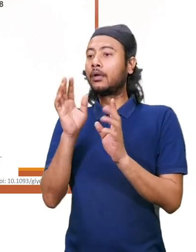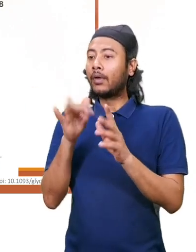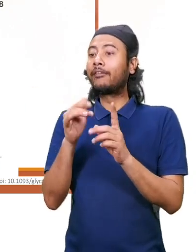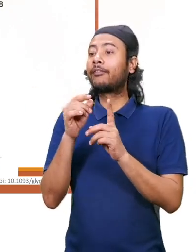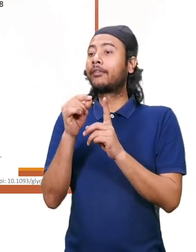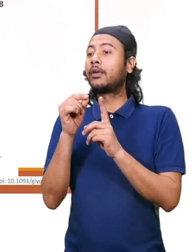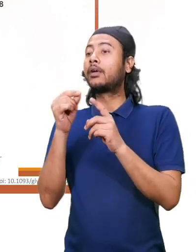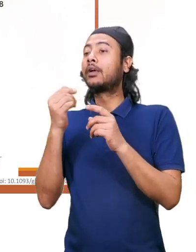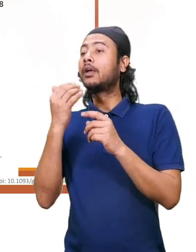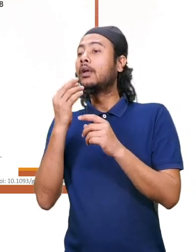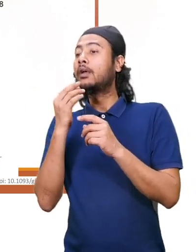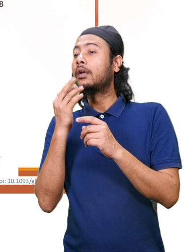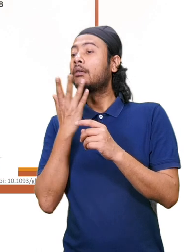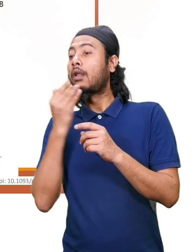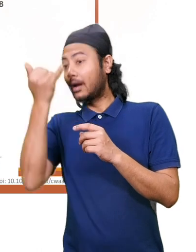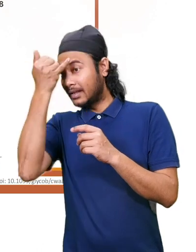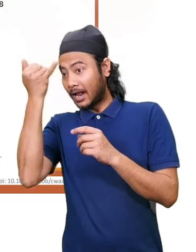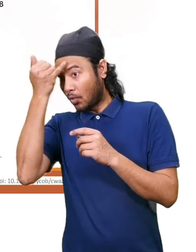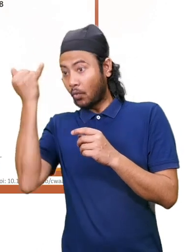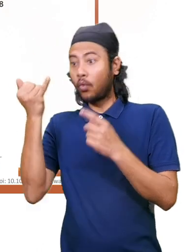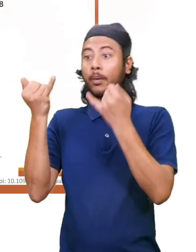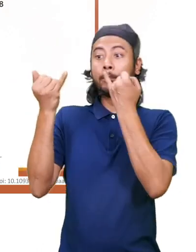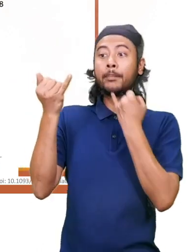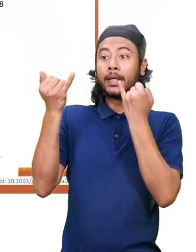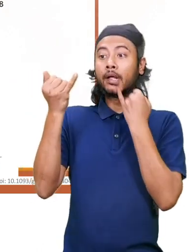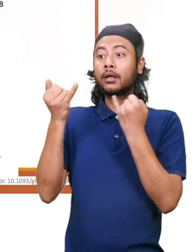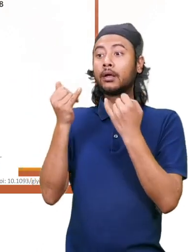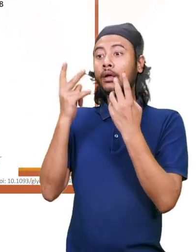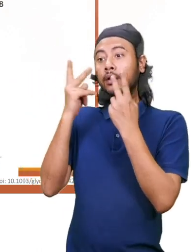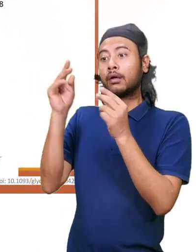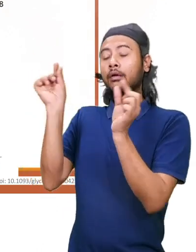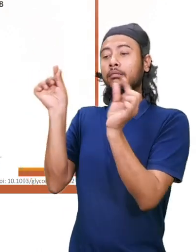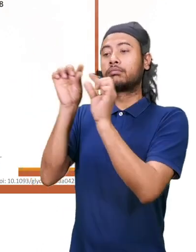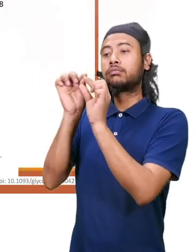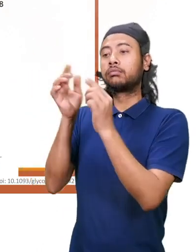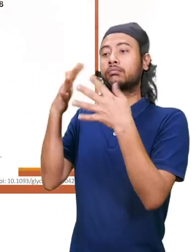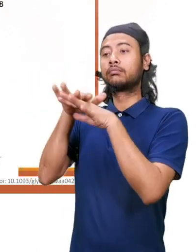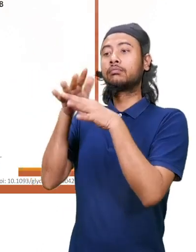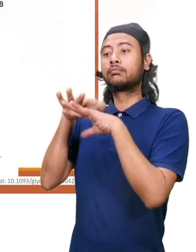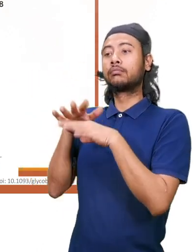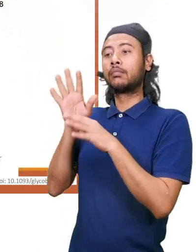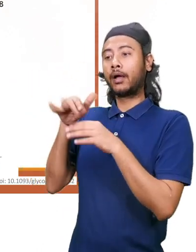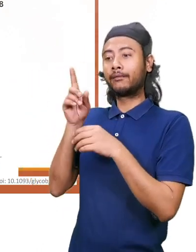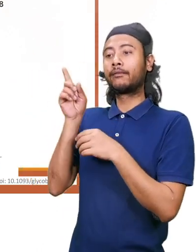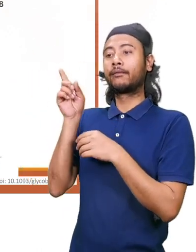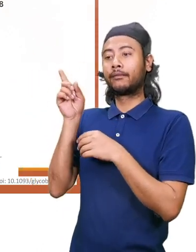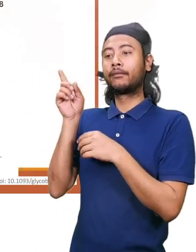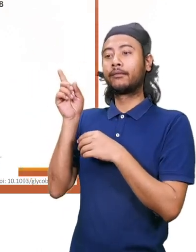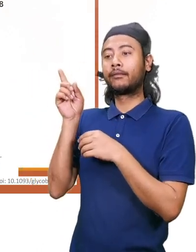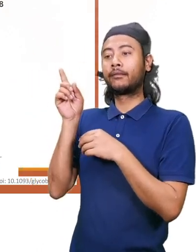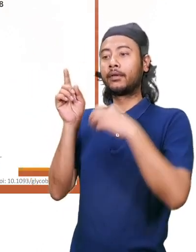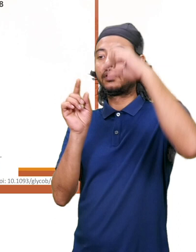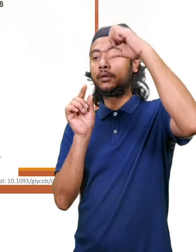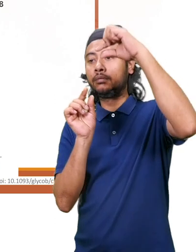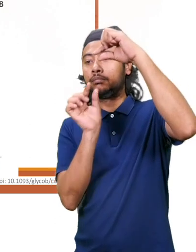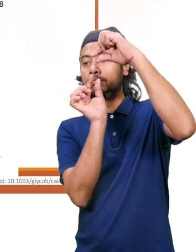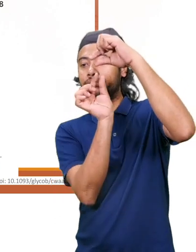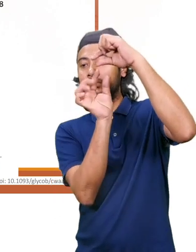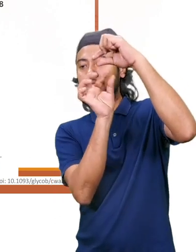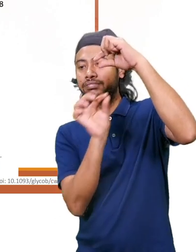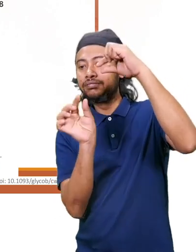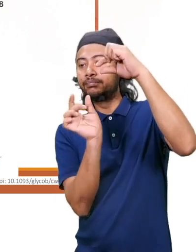can see that peptide with a yellow squares or then elaborated